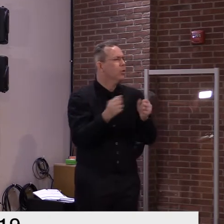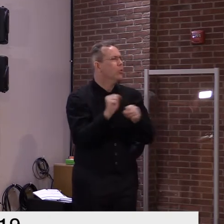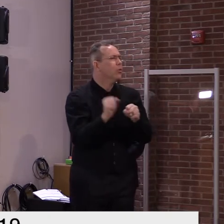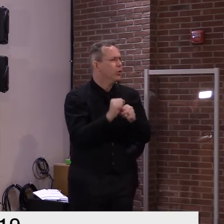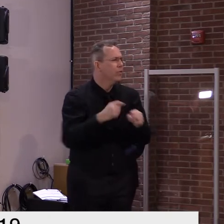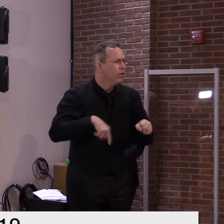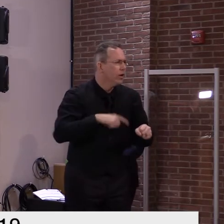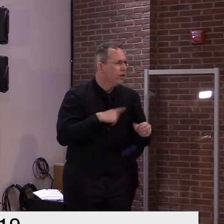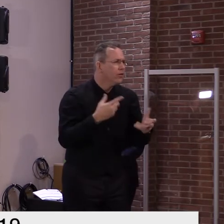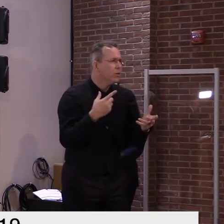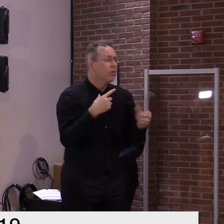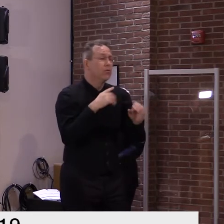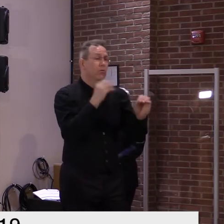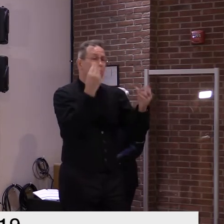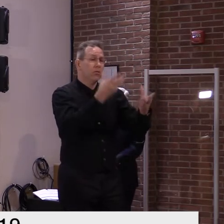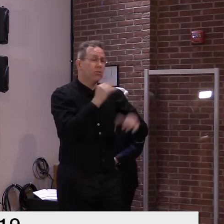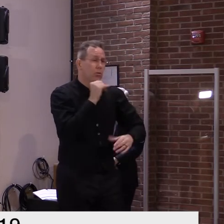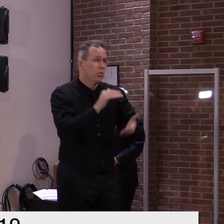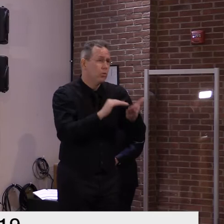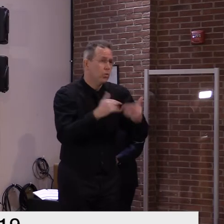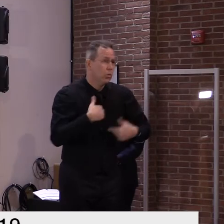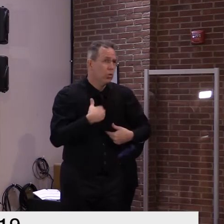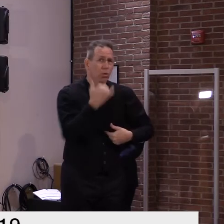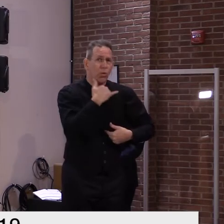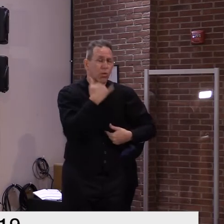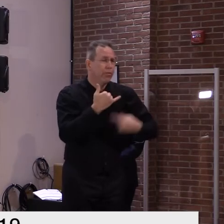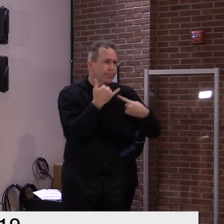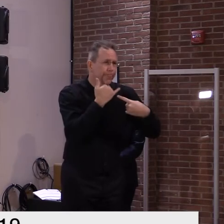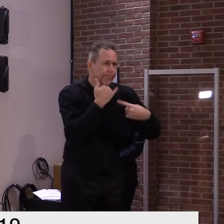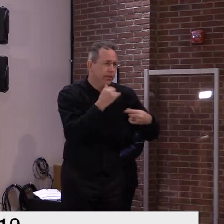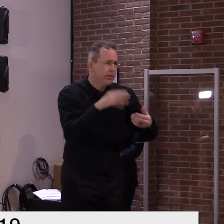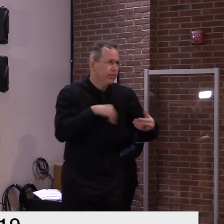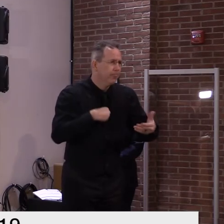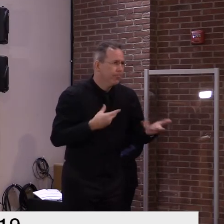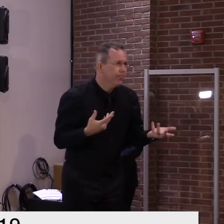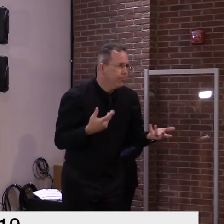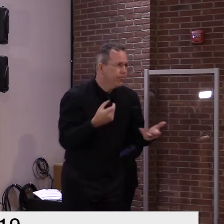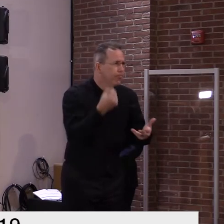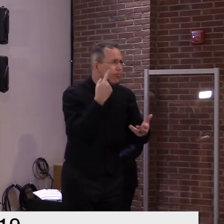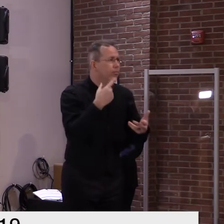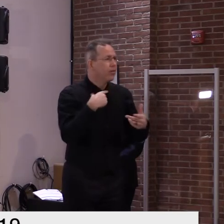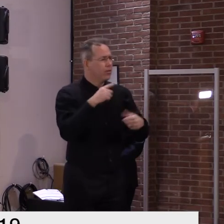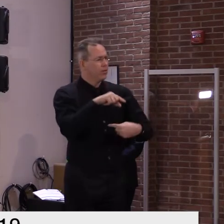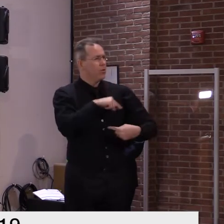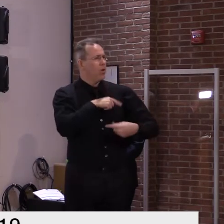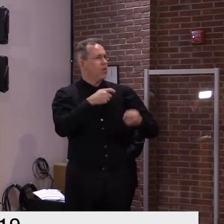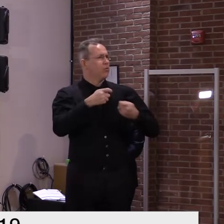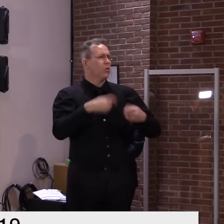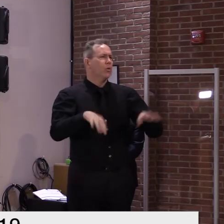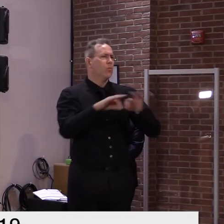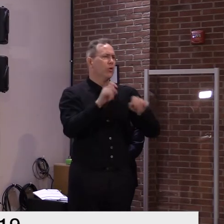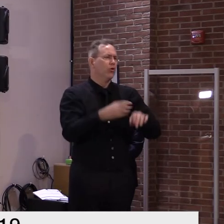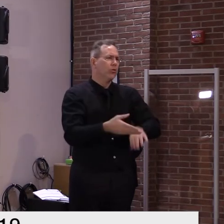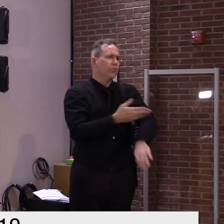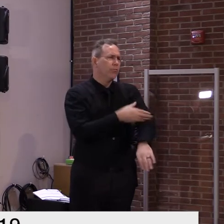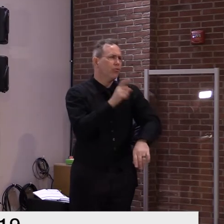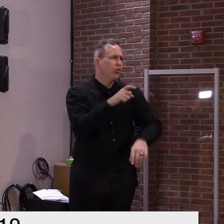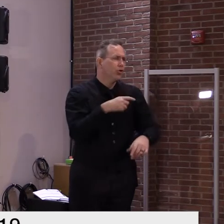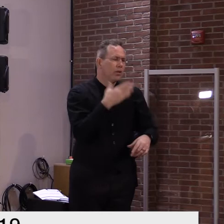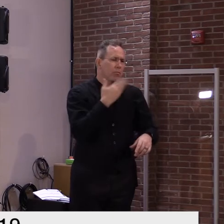prevent this from happening in the future. We should have done it beforehand, but this one got by us, and we need to do better.